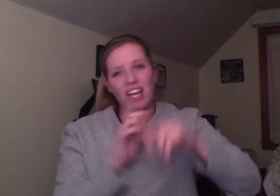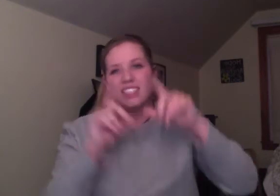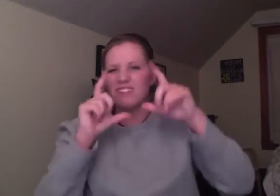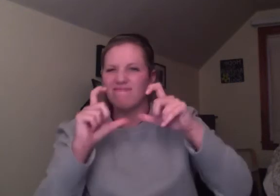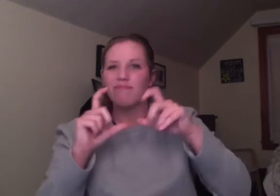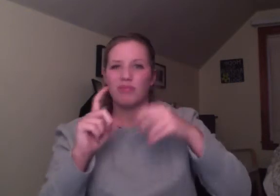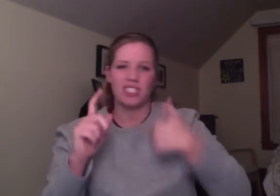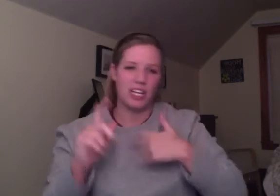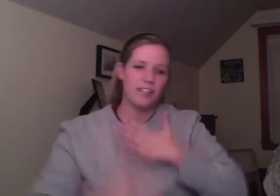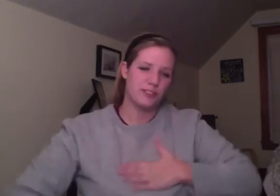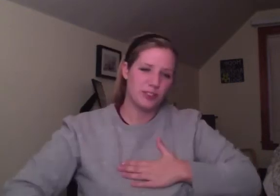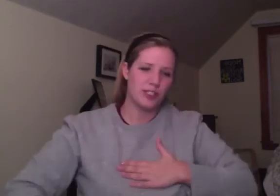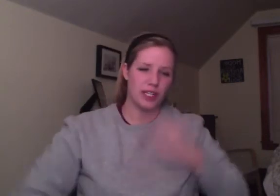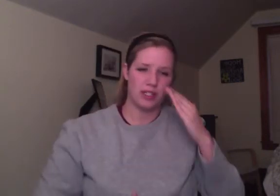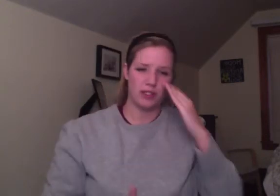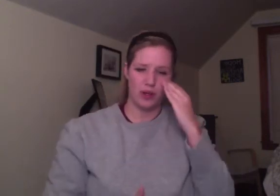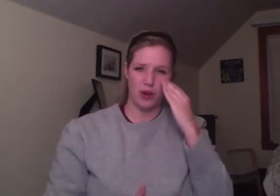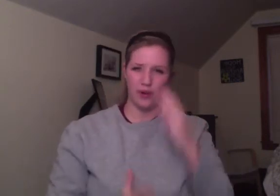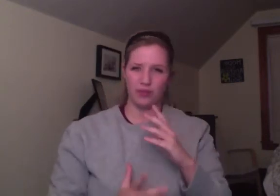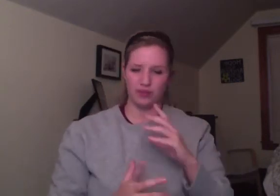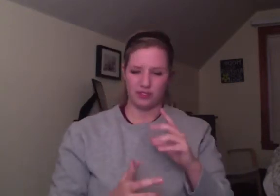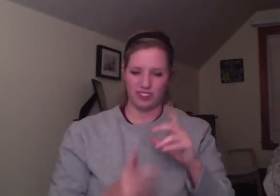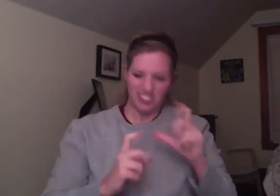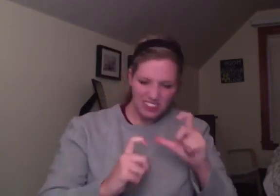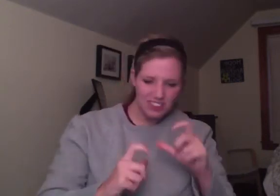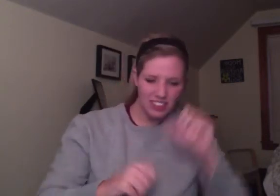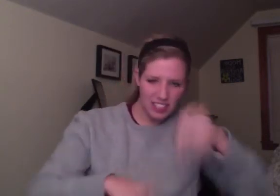and that's that skateboarding lifestyle, that skateboarding